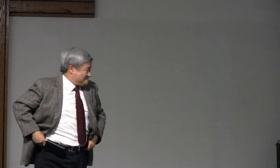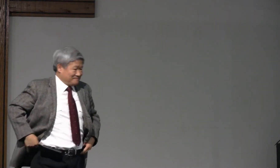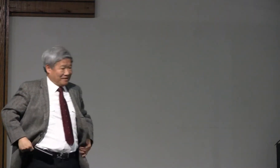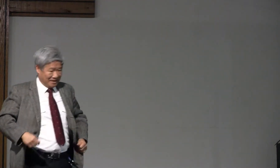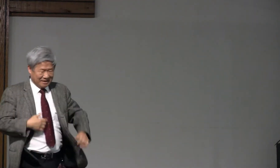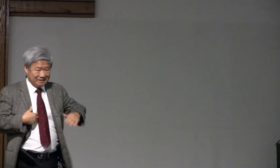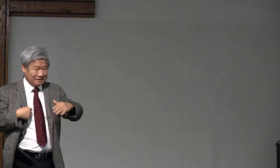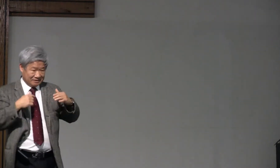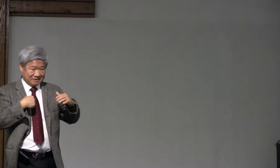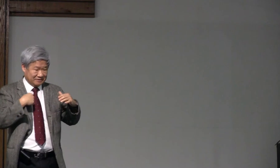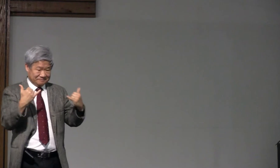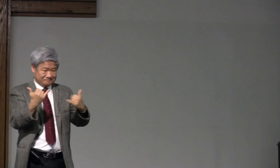example of the Lord.